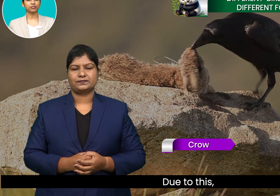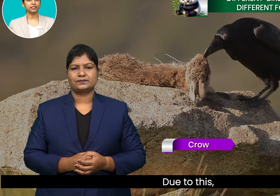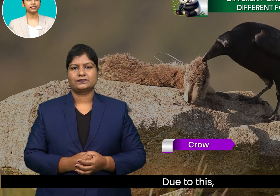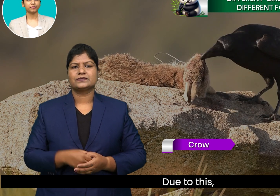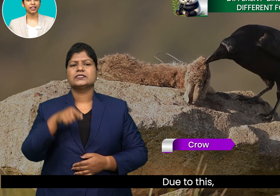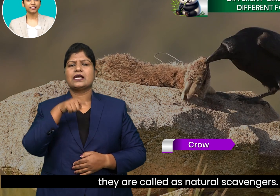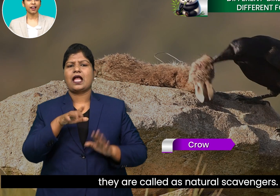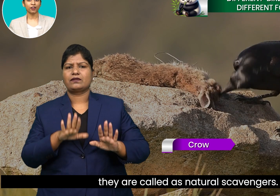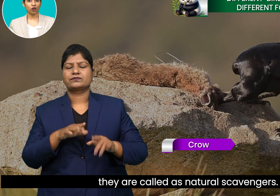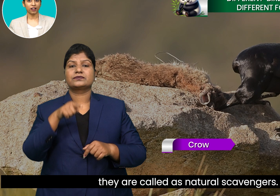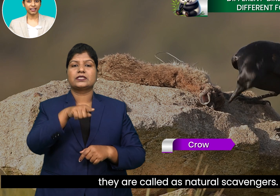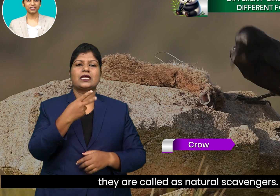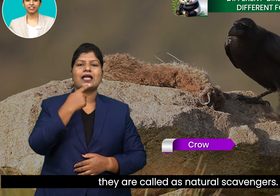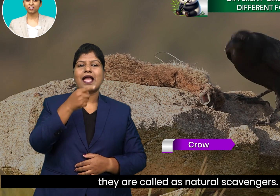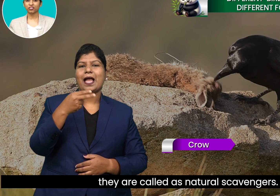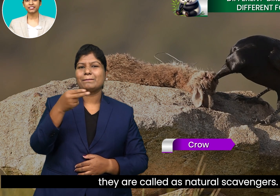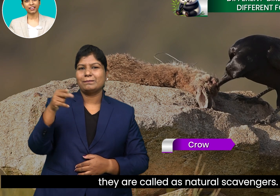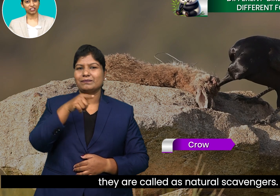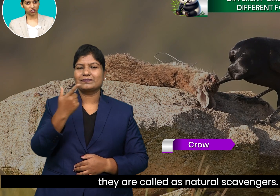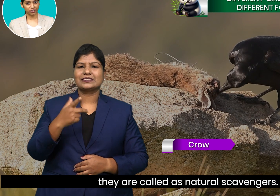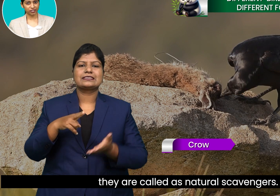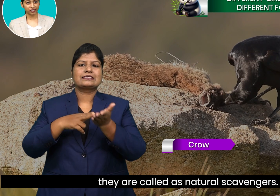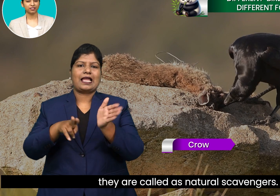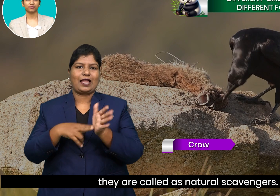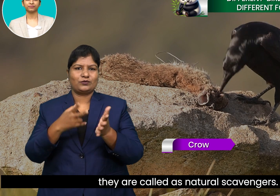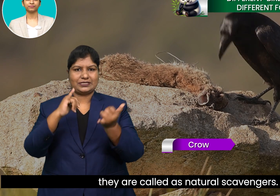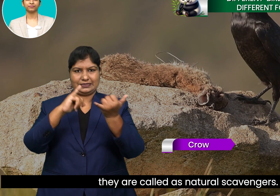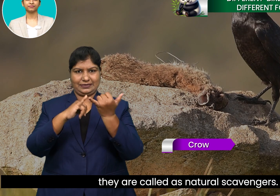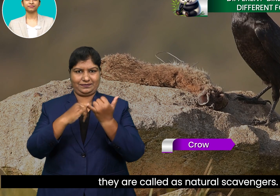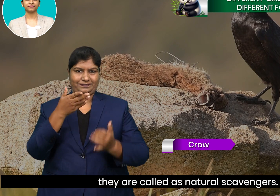Due to this, they are called as natural scavengers.